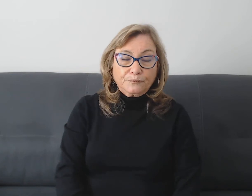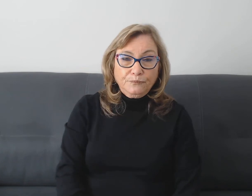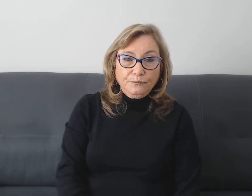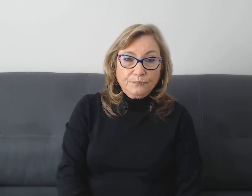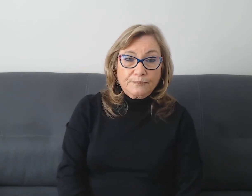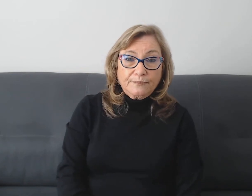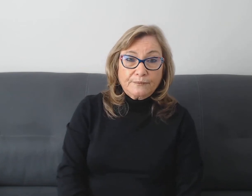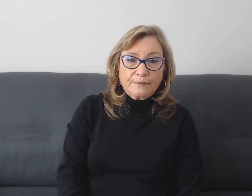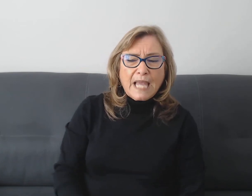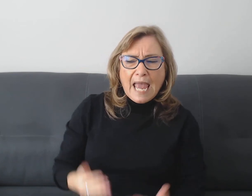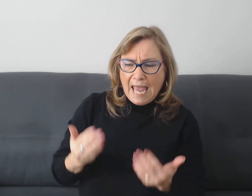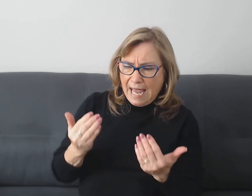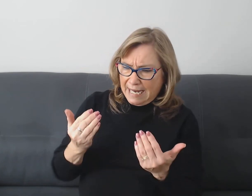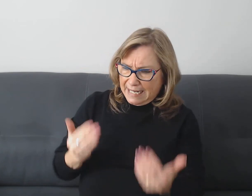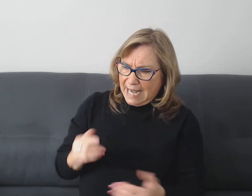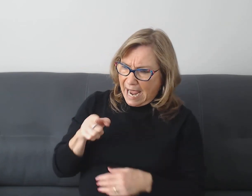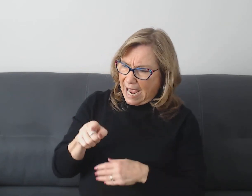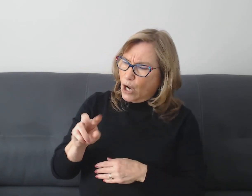Now you're being unreasonable.